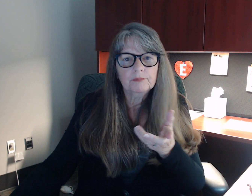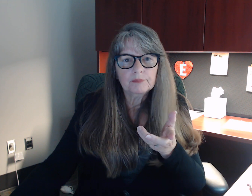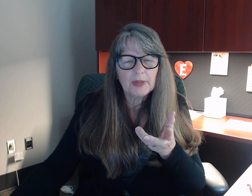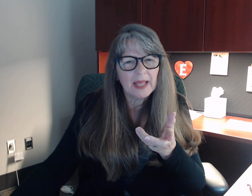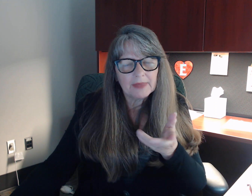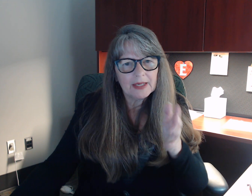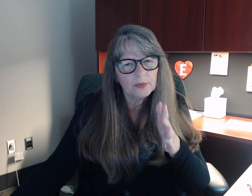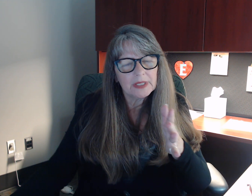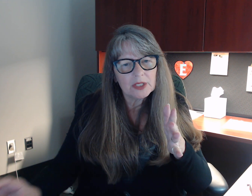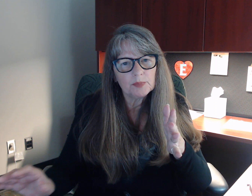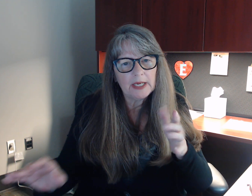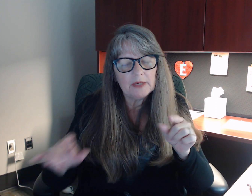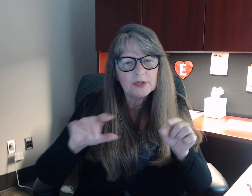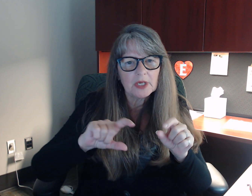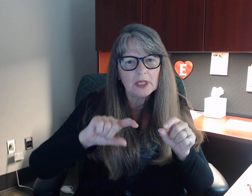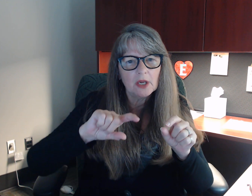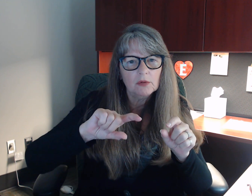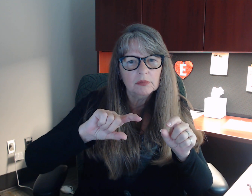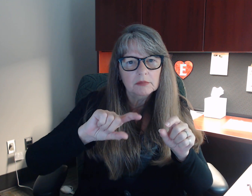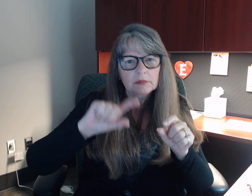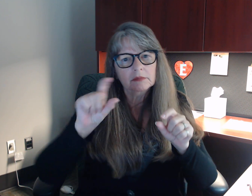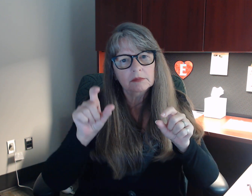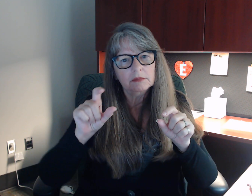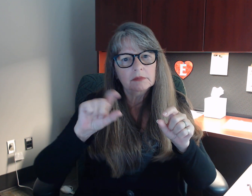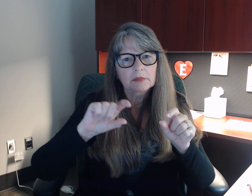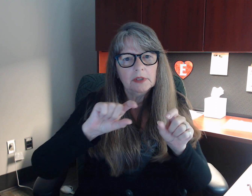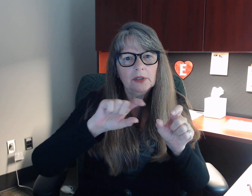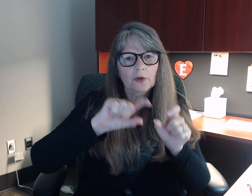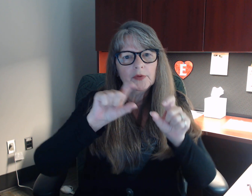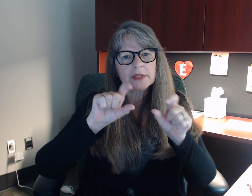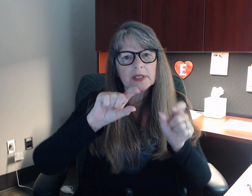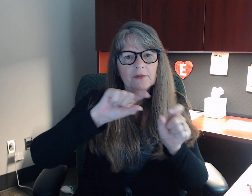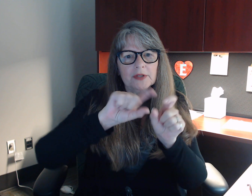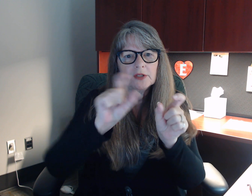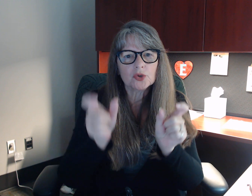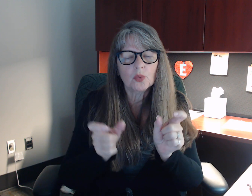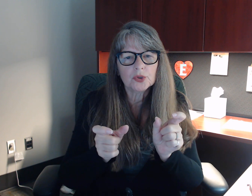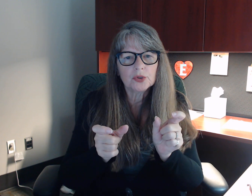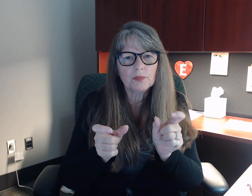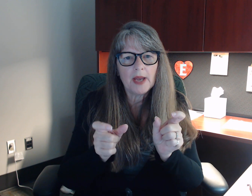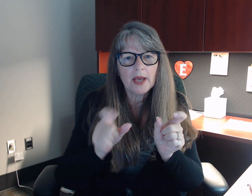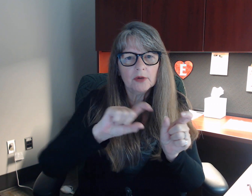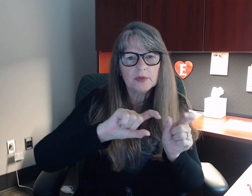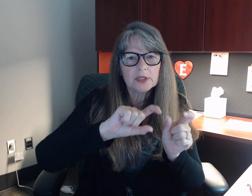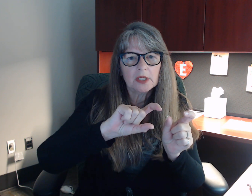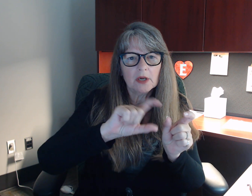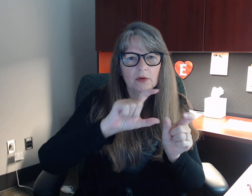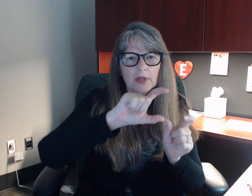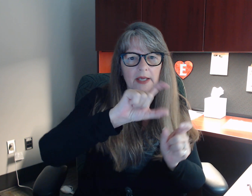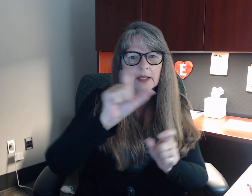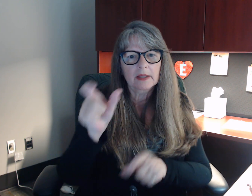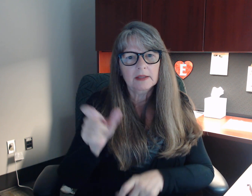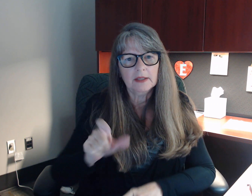but they didn't really explain if it's going to go, if it's in this horseshoe pattern, if it's going to go like